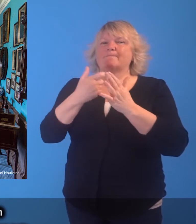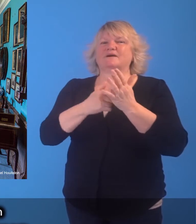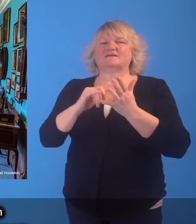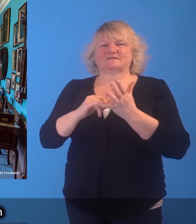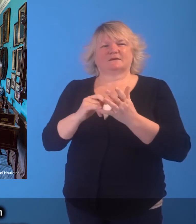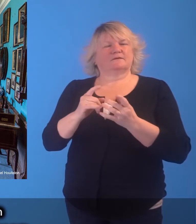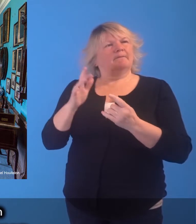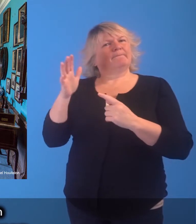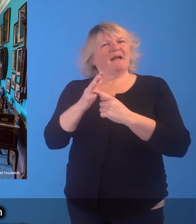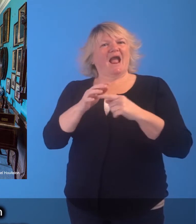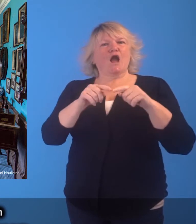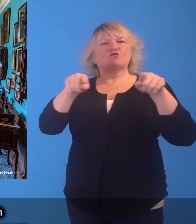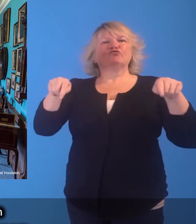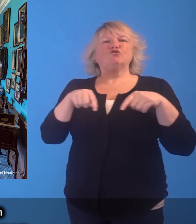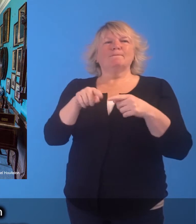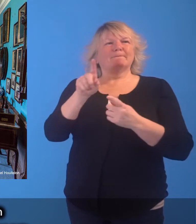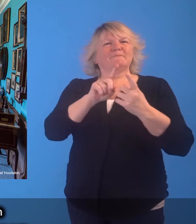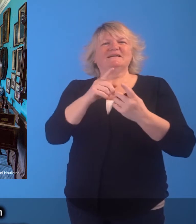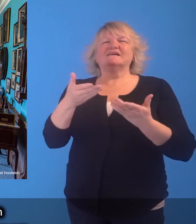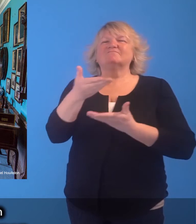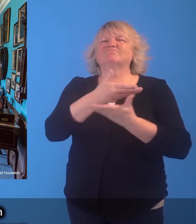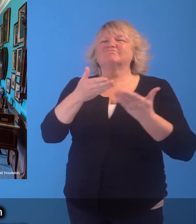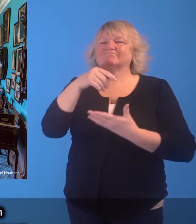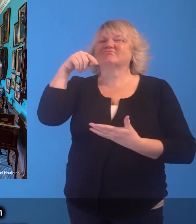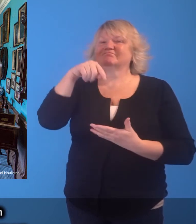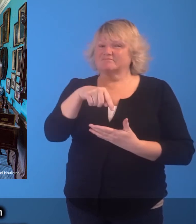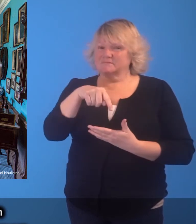providing a happy reminder of that joyful day.